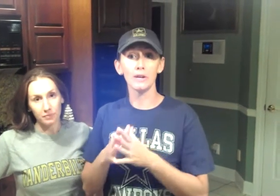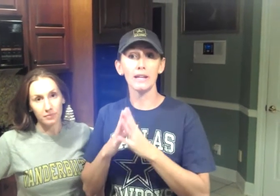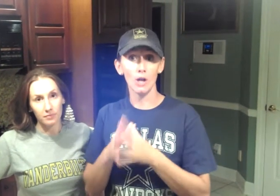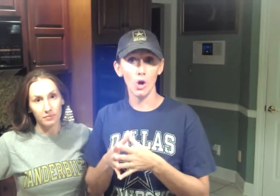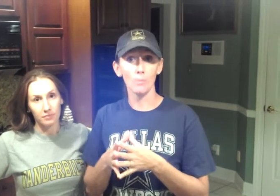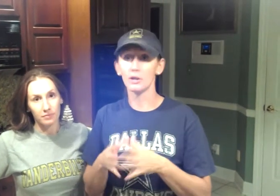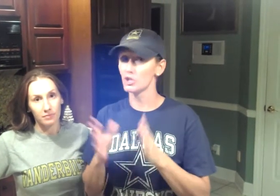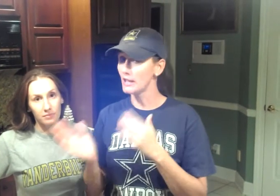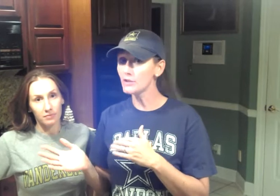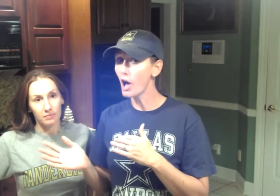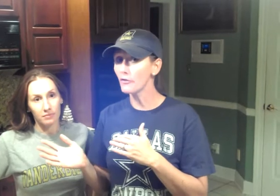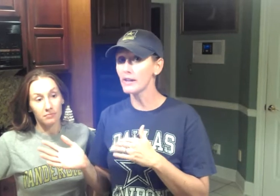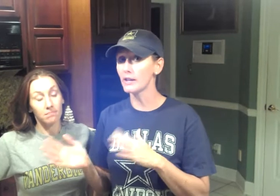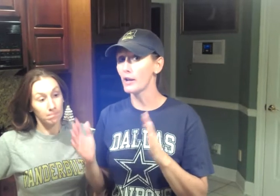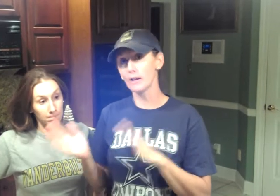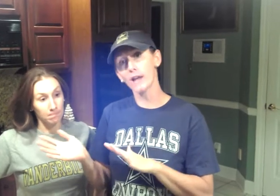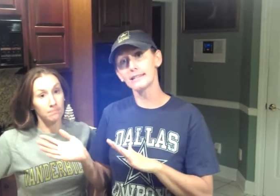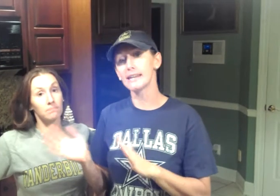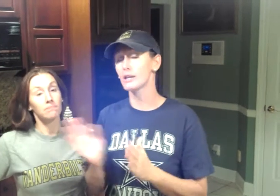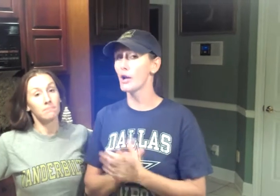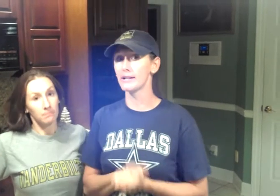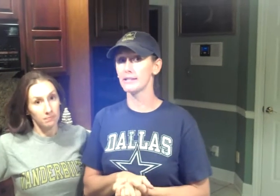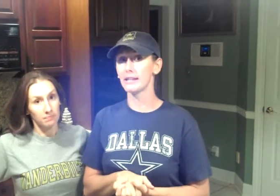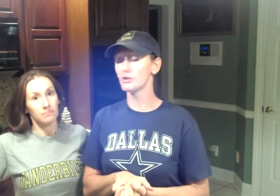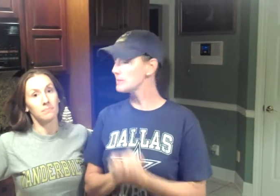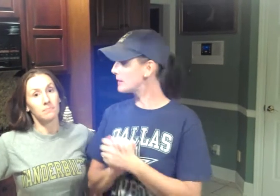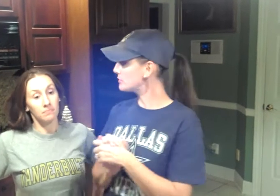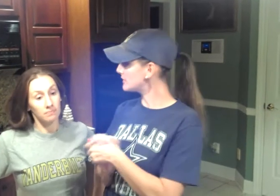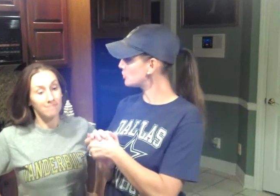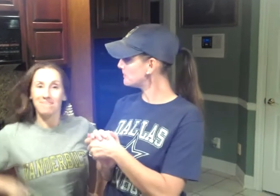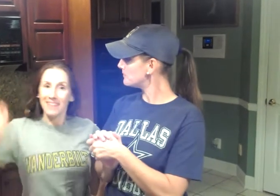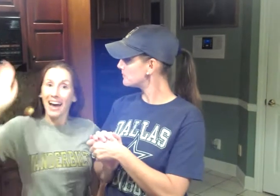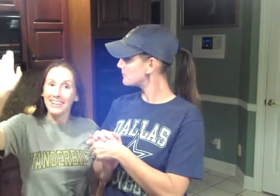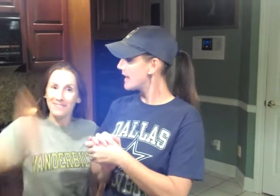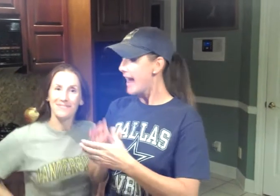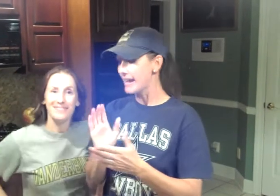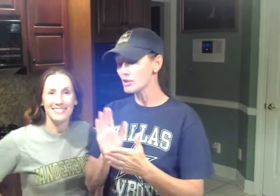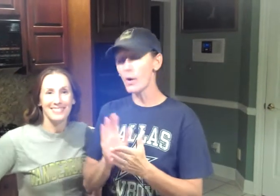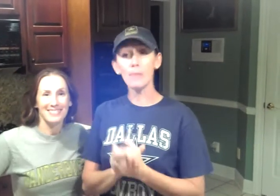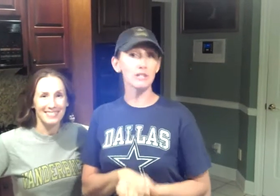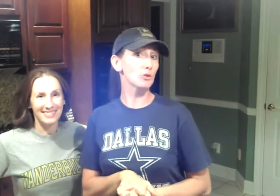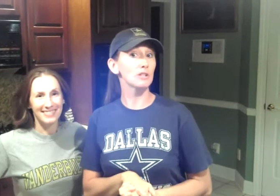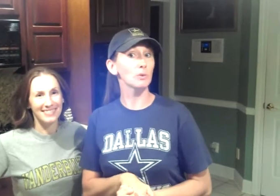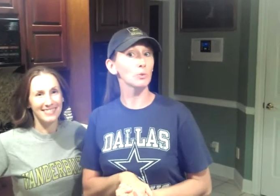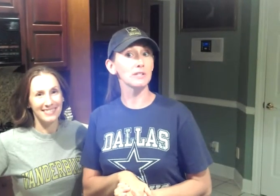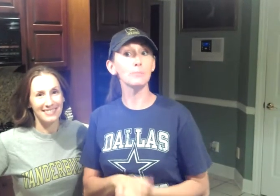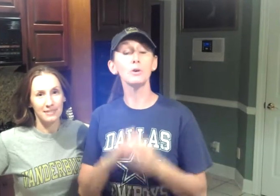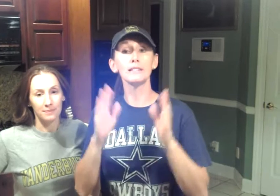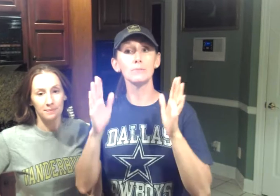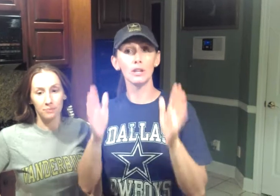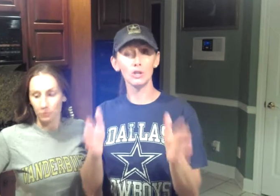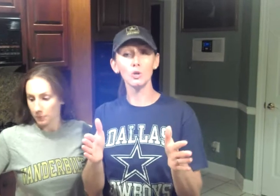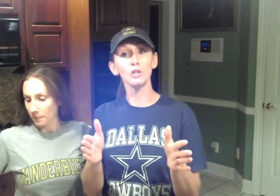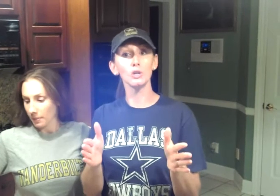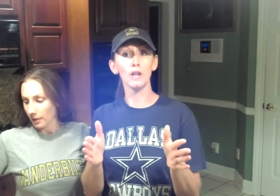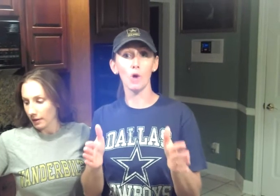at home. She loves coffee and hot tea and all kinds of things. So this is my little sister. Hi. And so I'm going to teach her something real simple and something that you can do at home